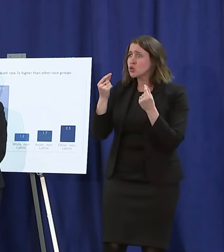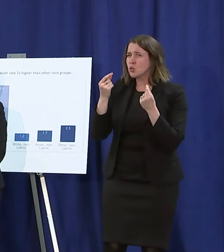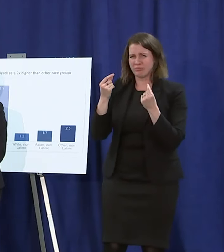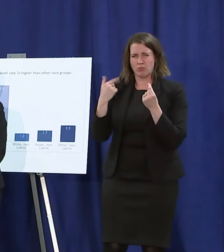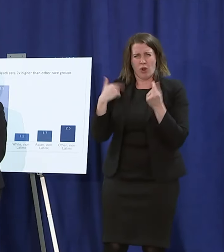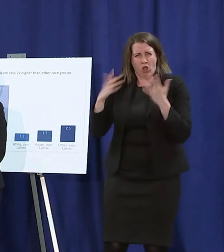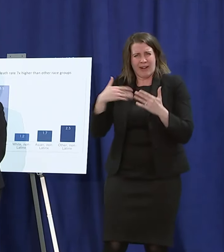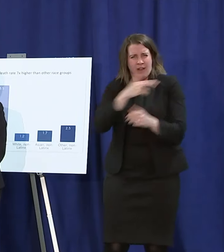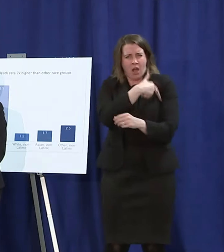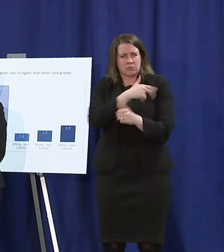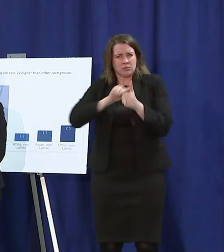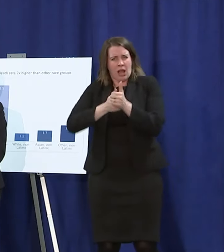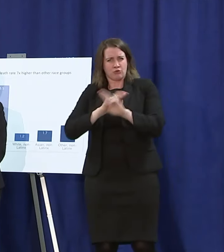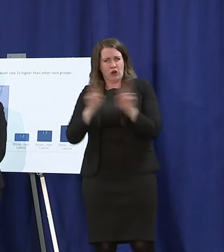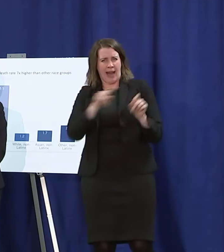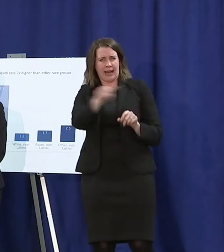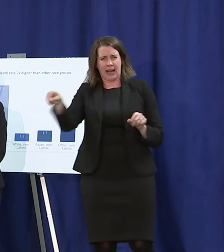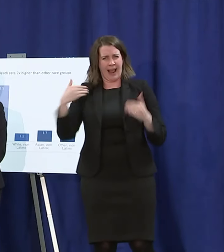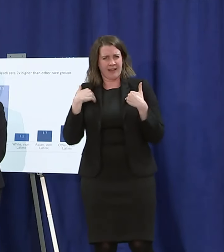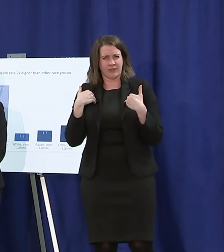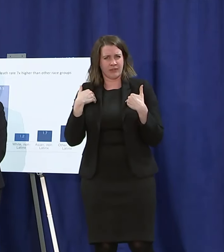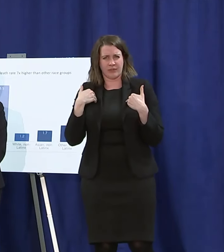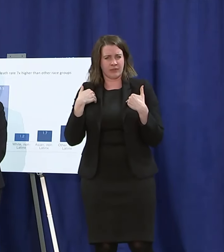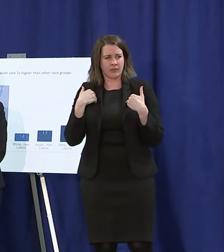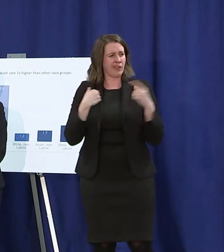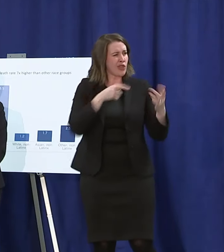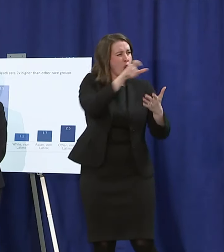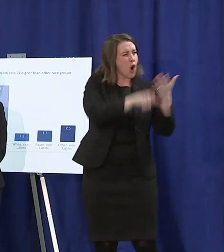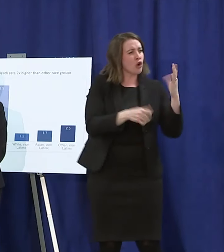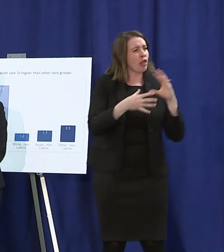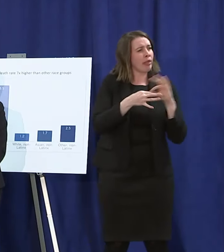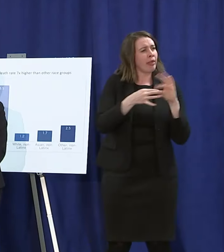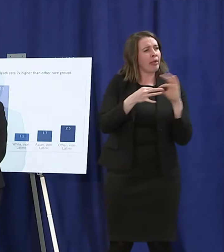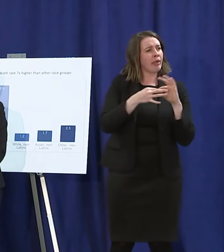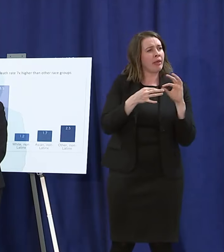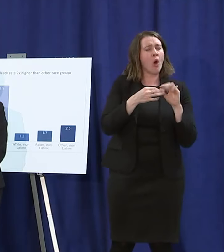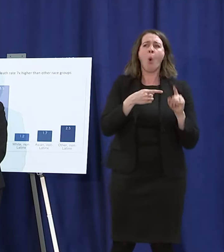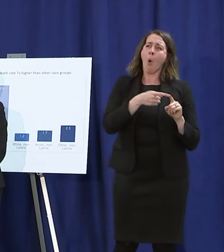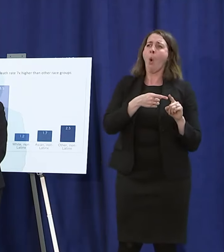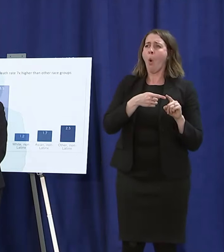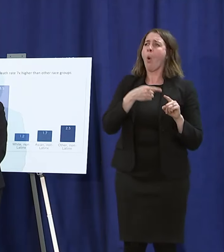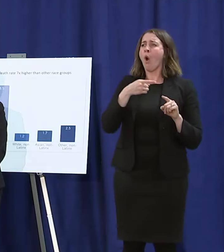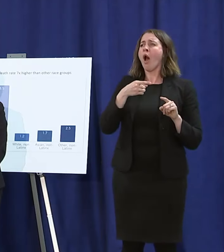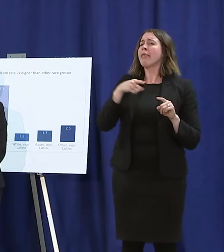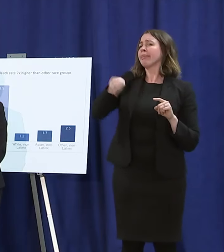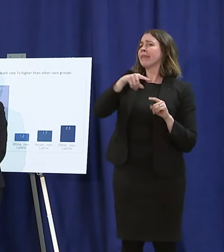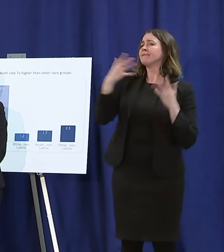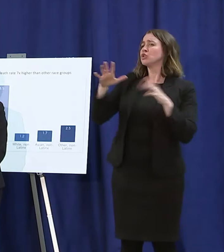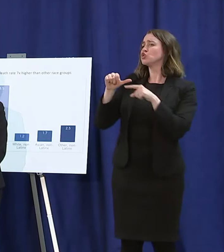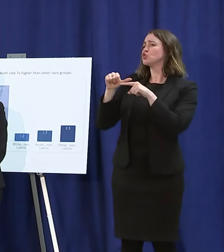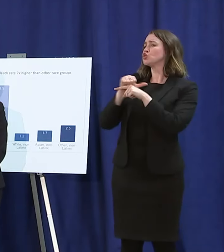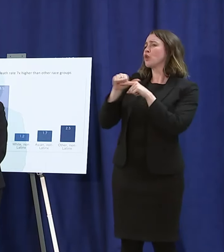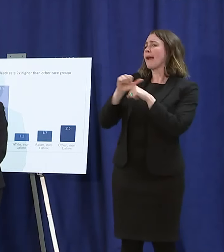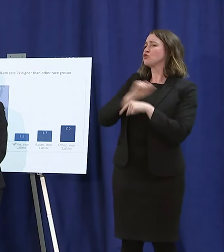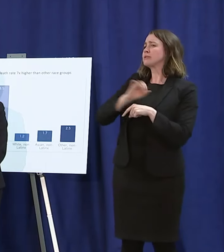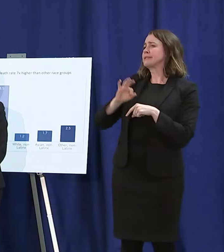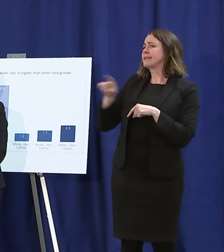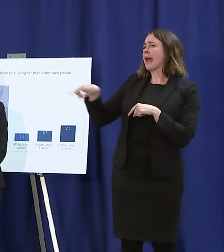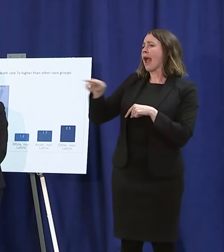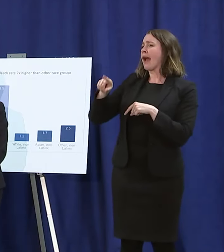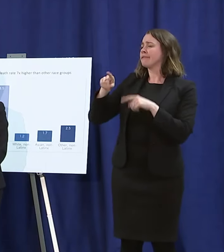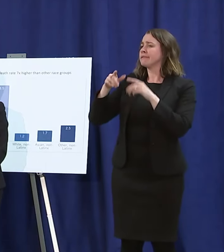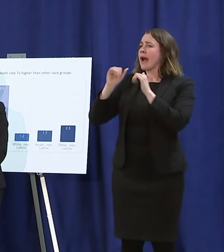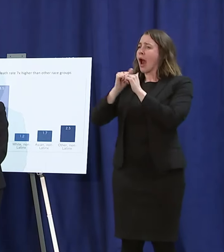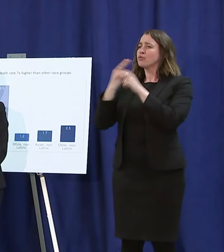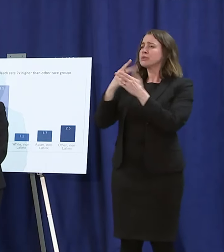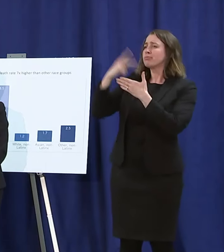the comment saying that the health department could only say that it had trained its staff on the systems that we use for data management. It